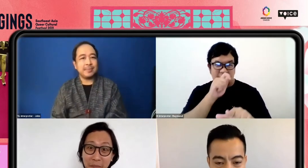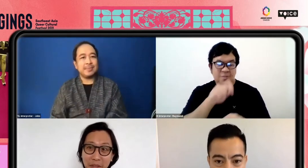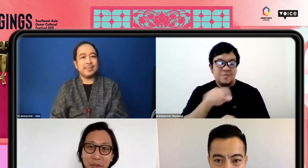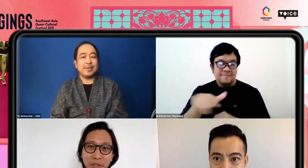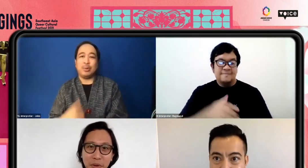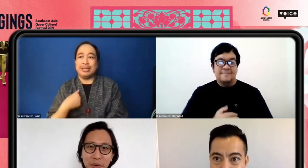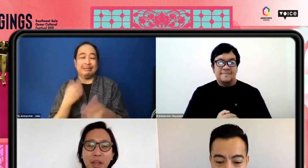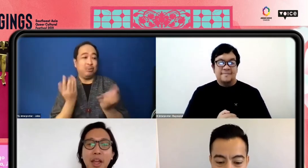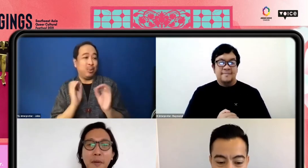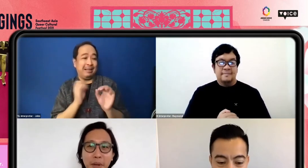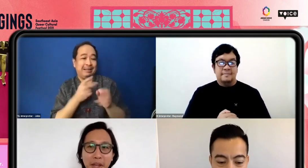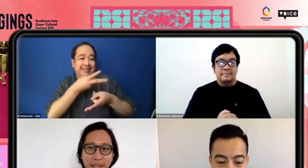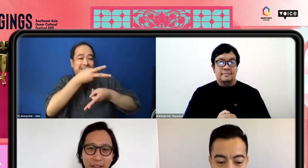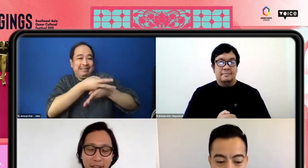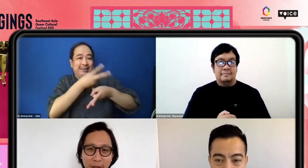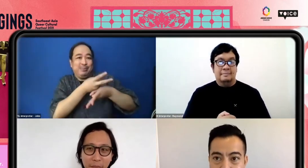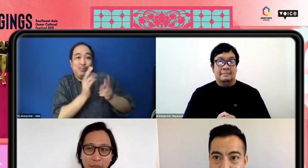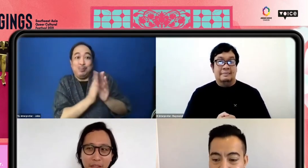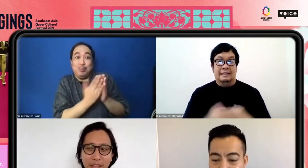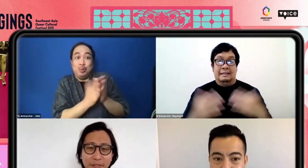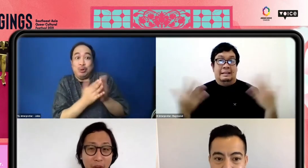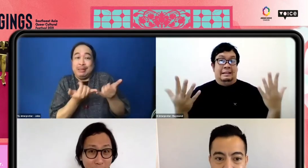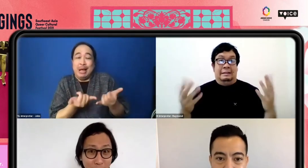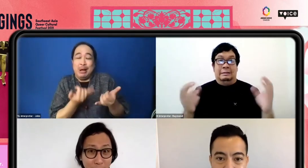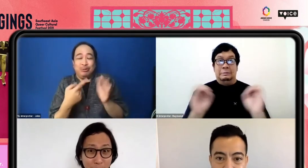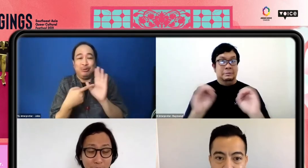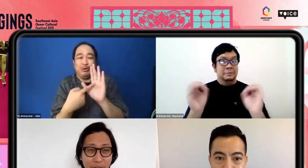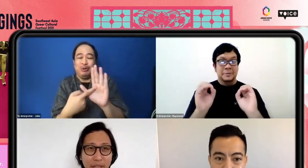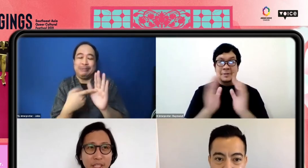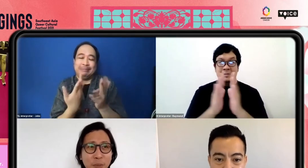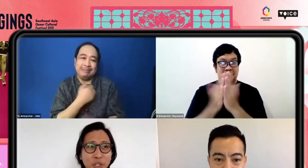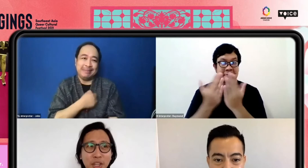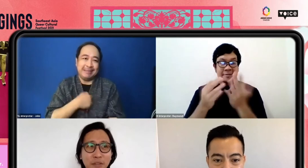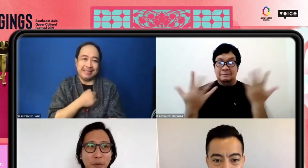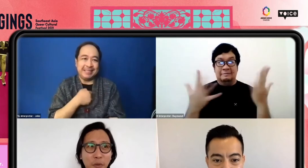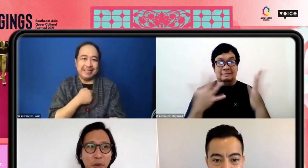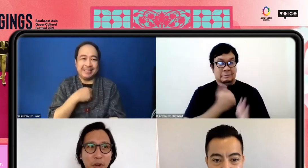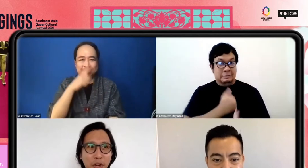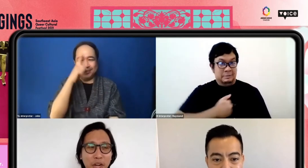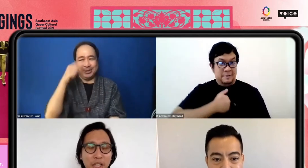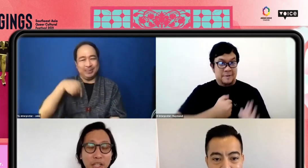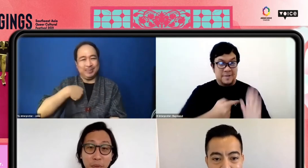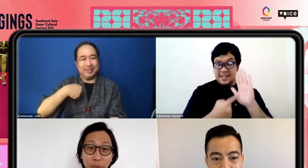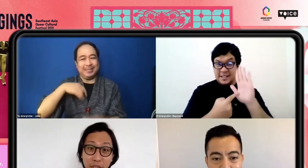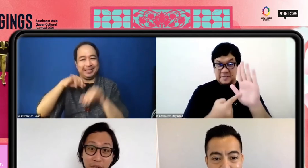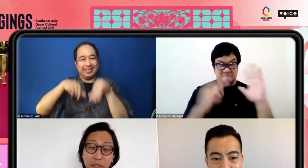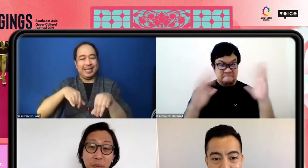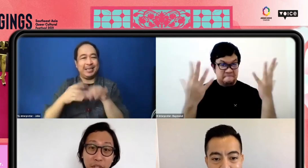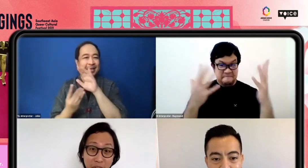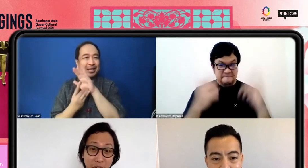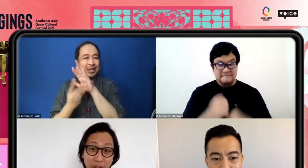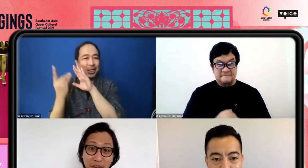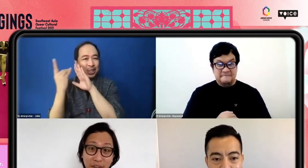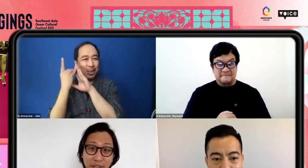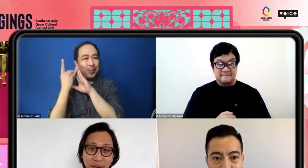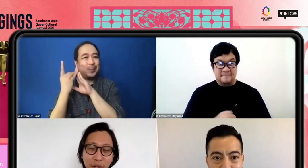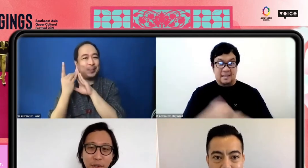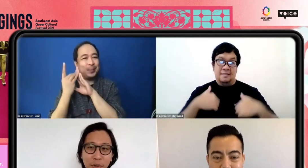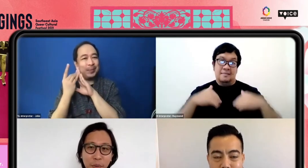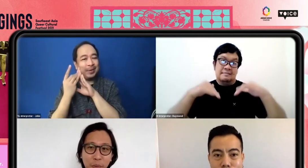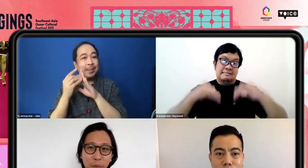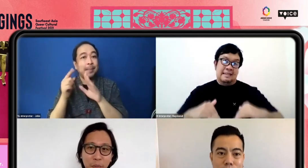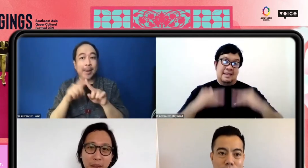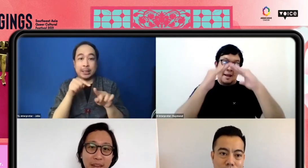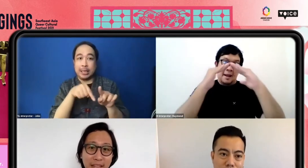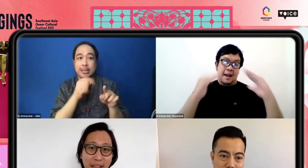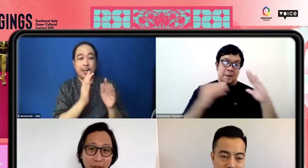have the copy to show, but it's a very good book, especially for the newer generation